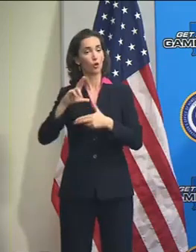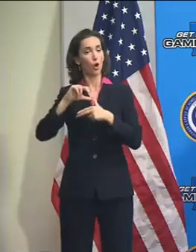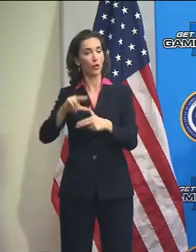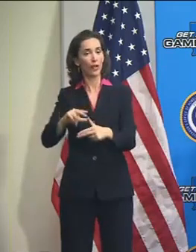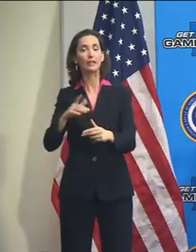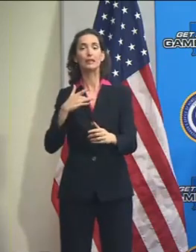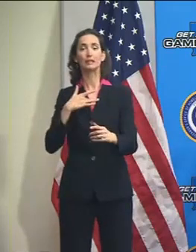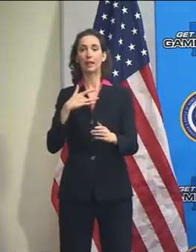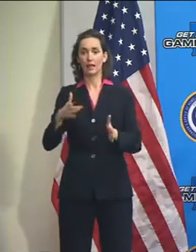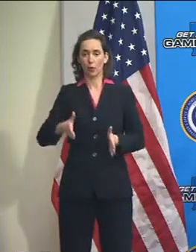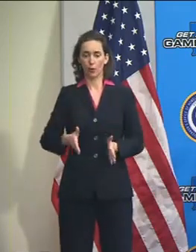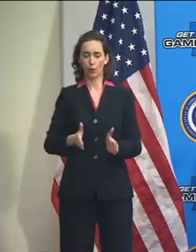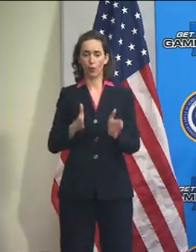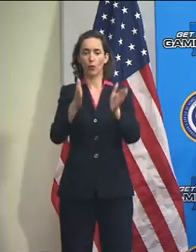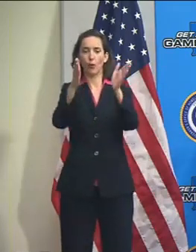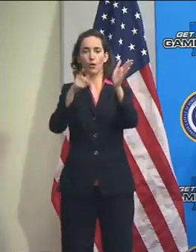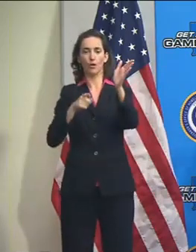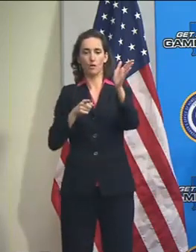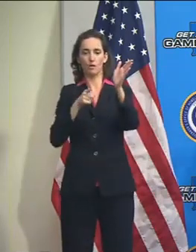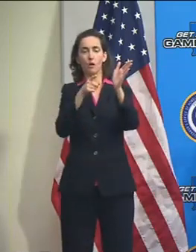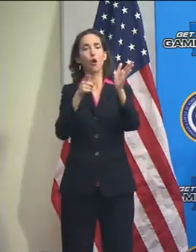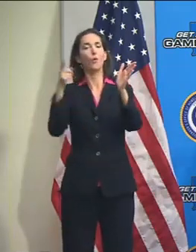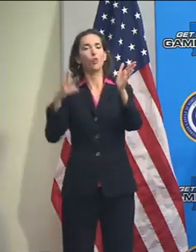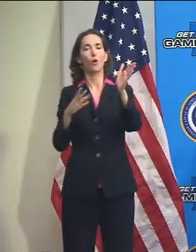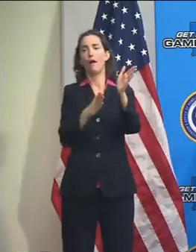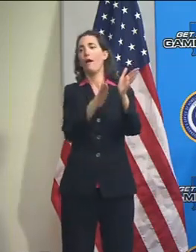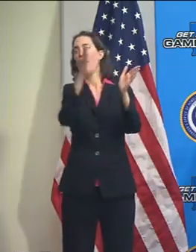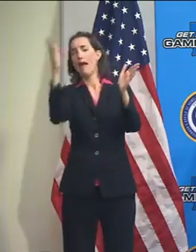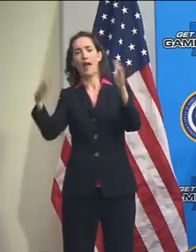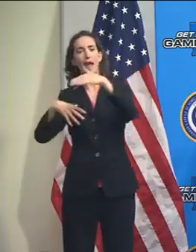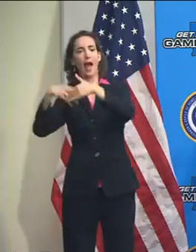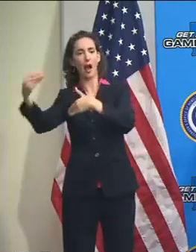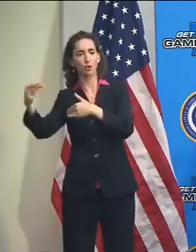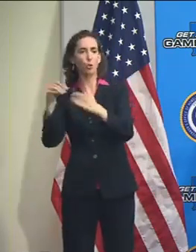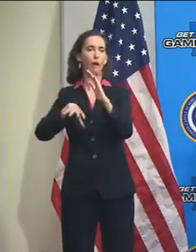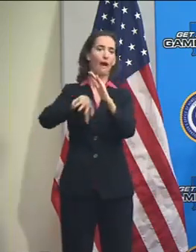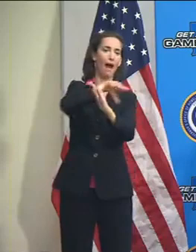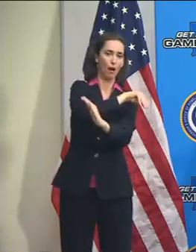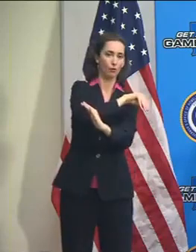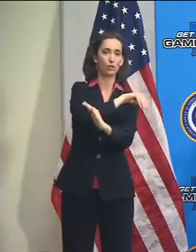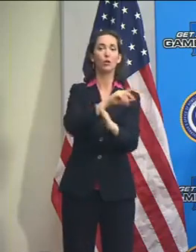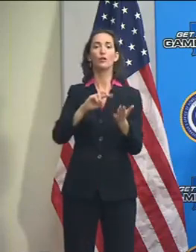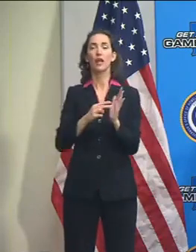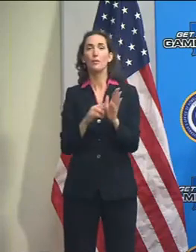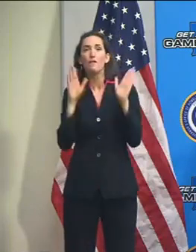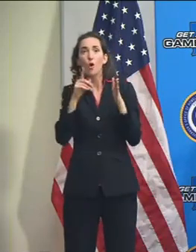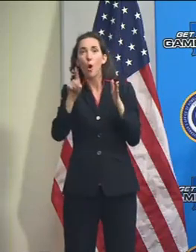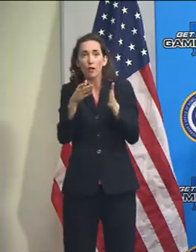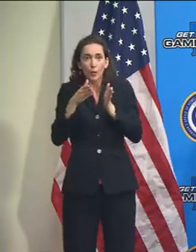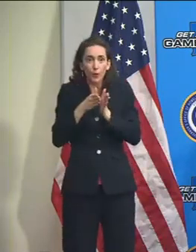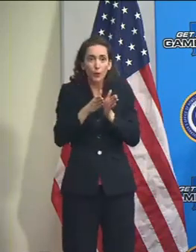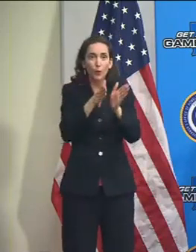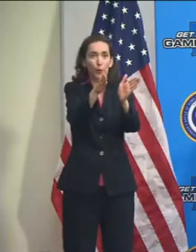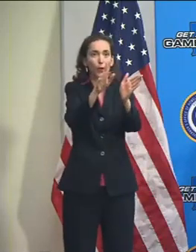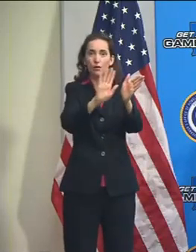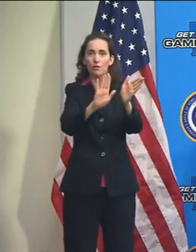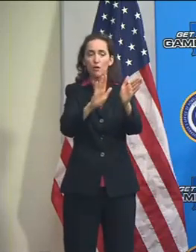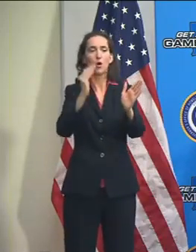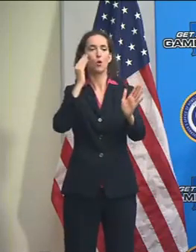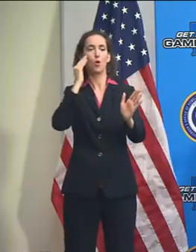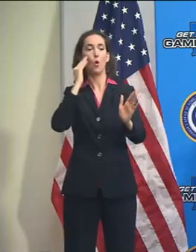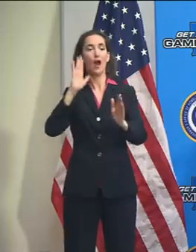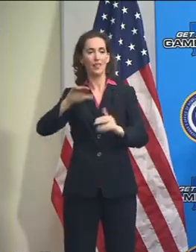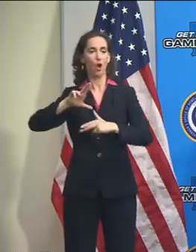should get too fixated on any of this, but we should all be aware that the storm is coming, that it's going to be a very serious